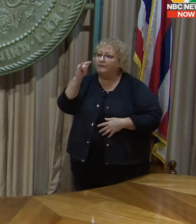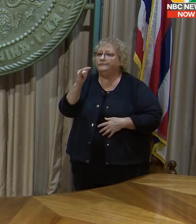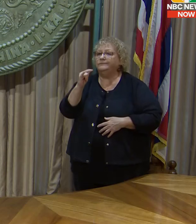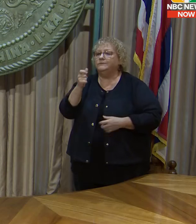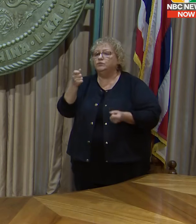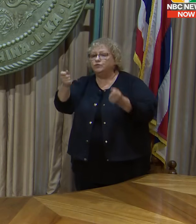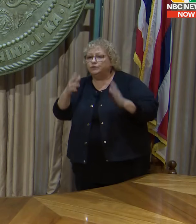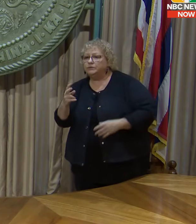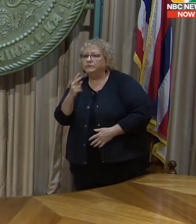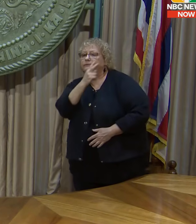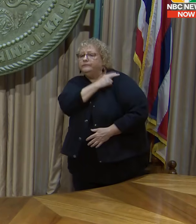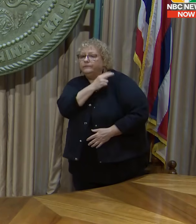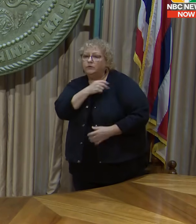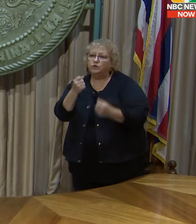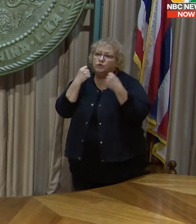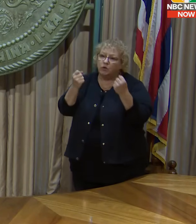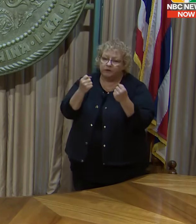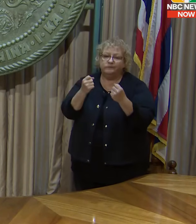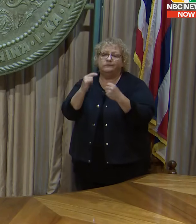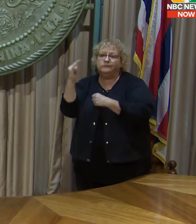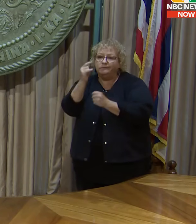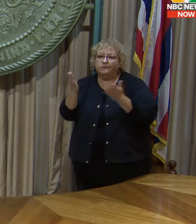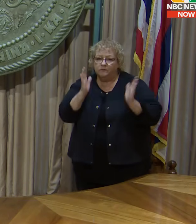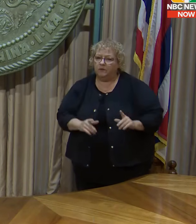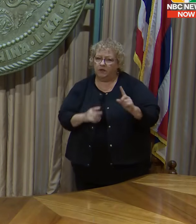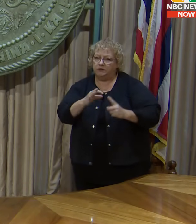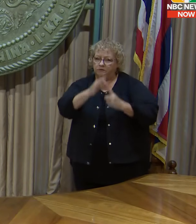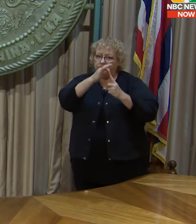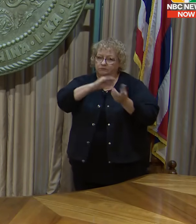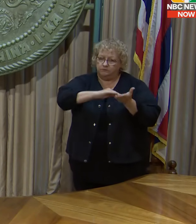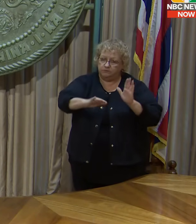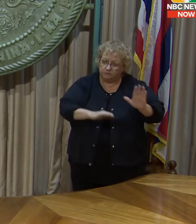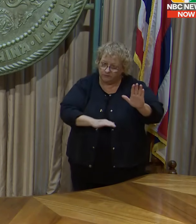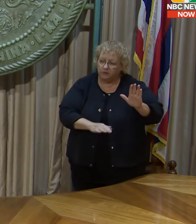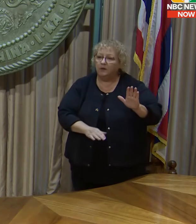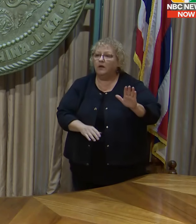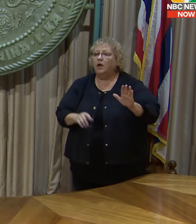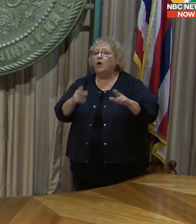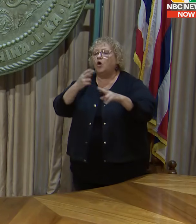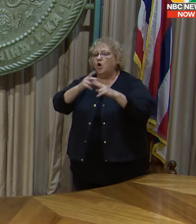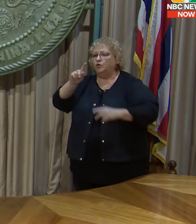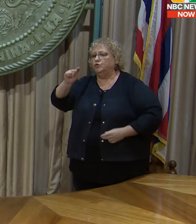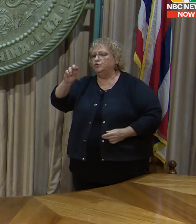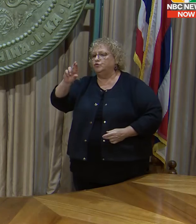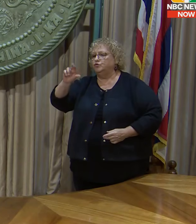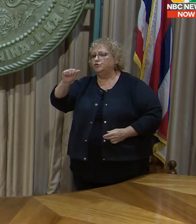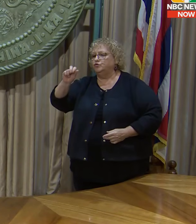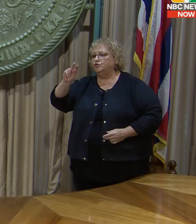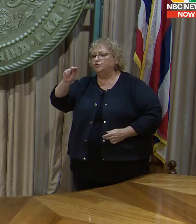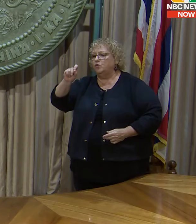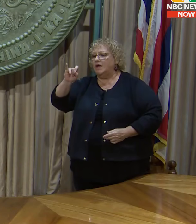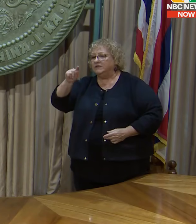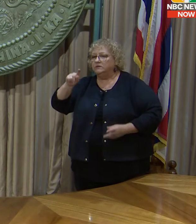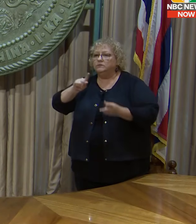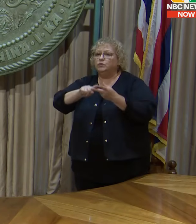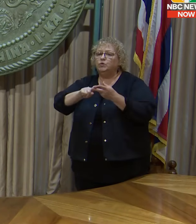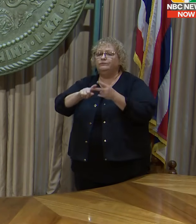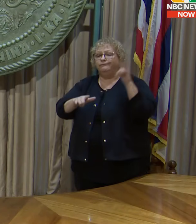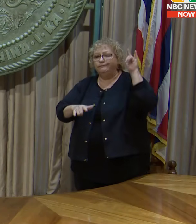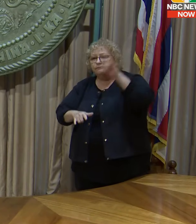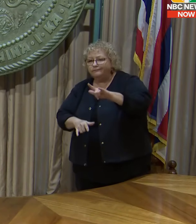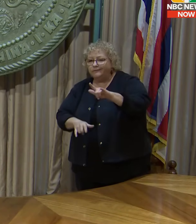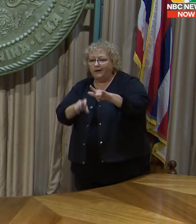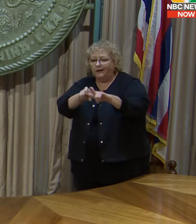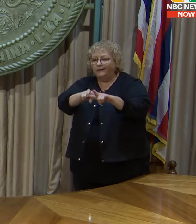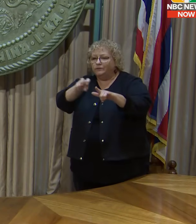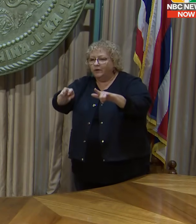in transit or those with the layover. The transit or layover people are the ones who arrived in Honolulu or one of the